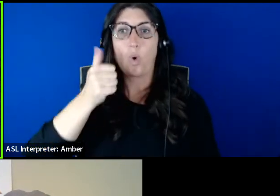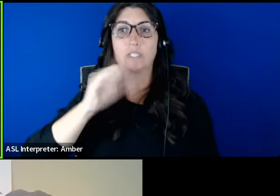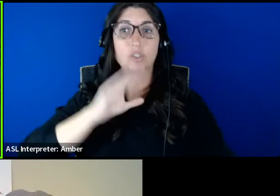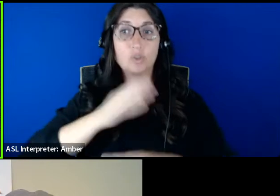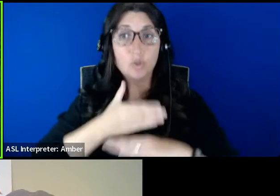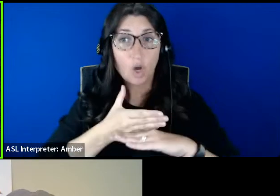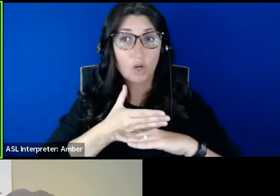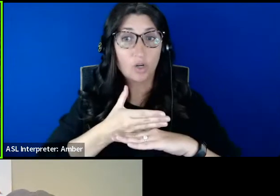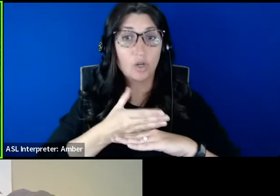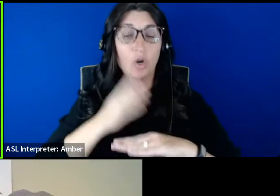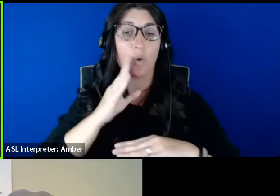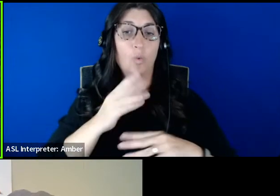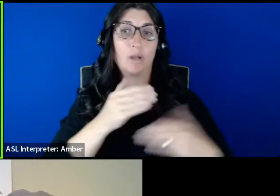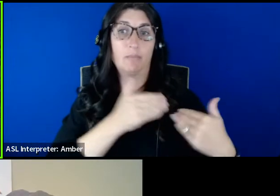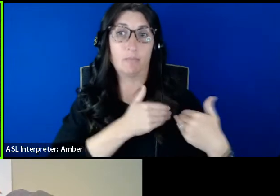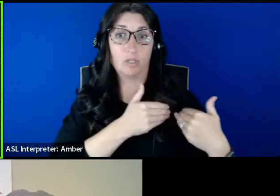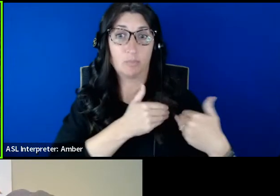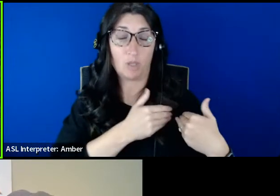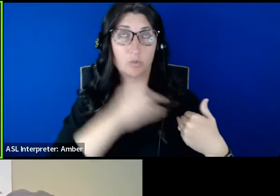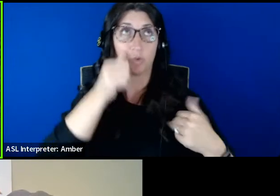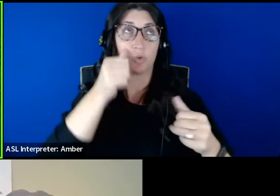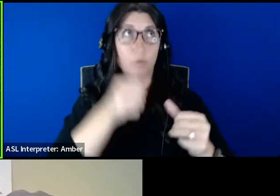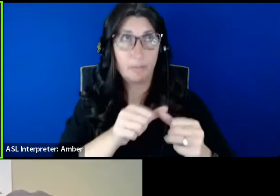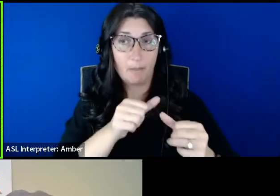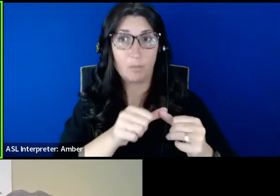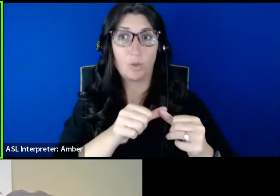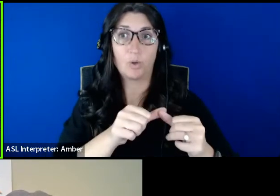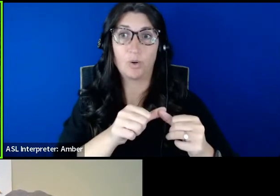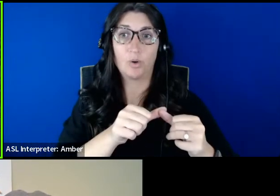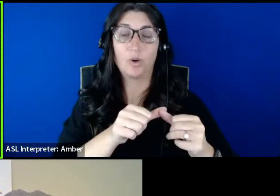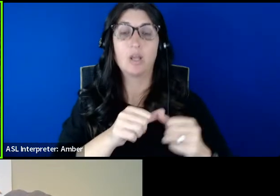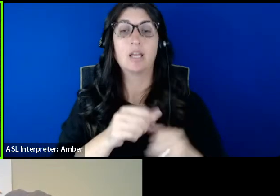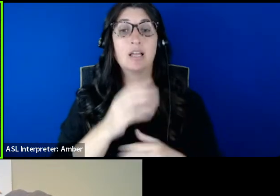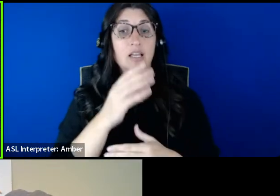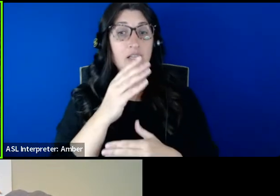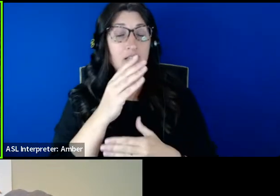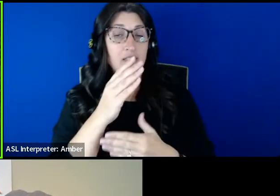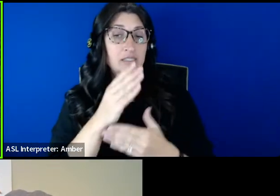the responsibility to remember us. In some of the